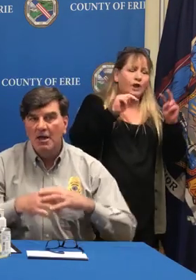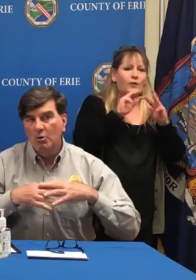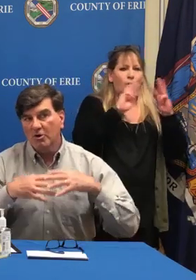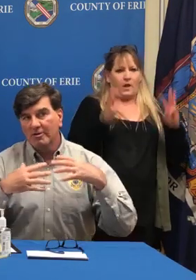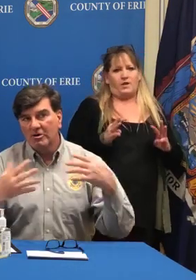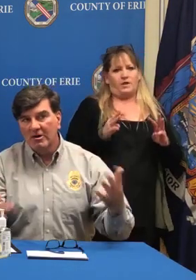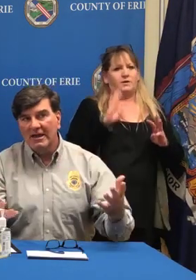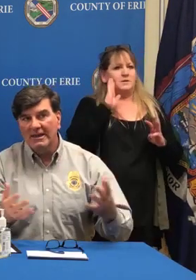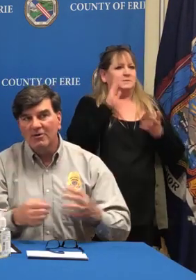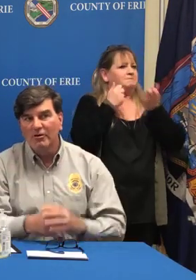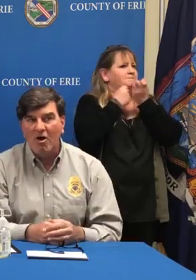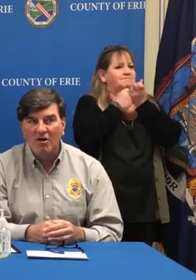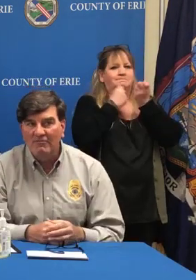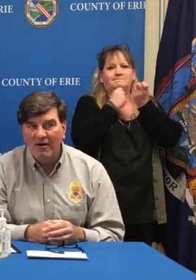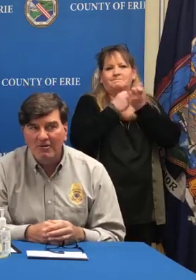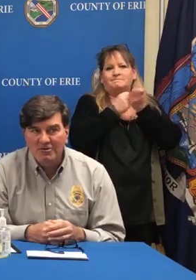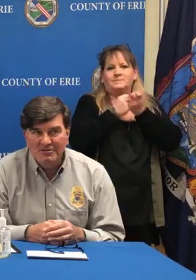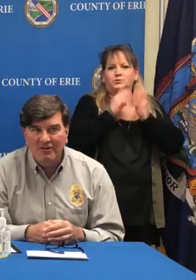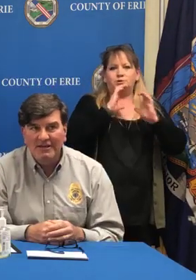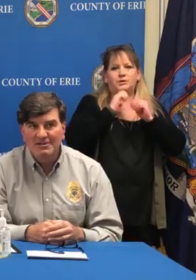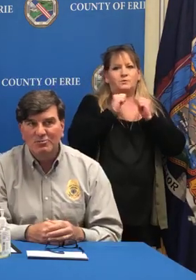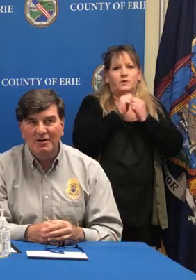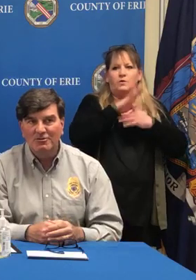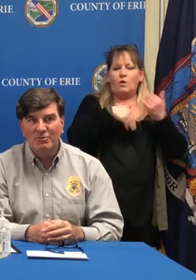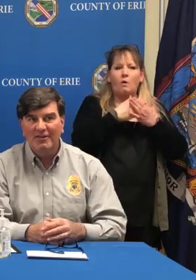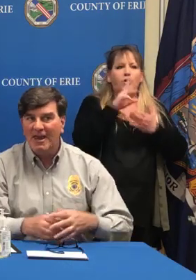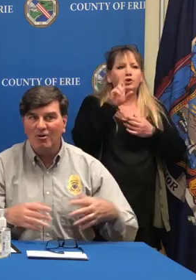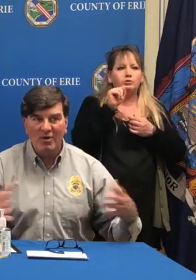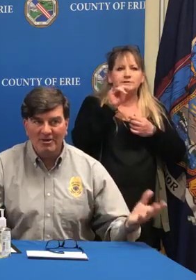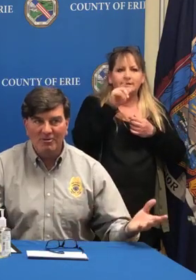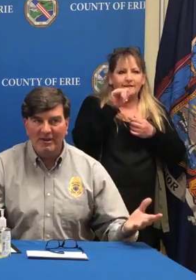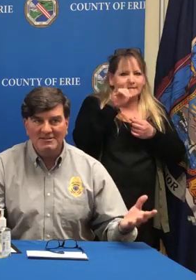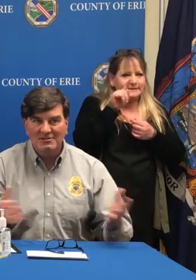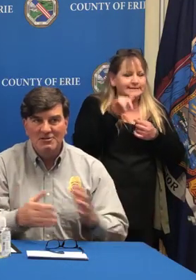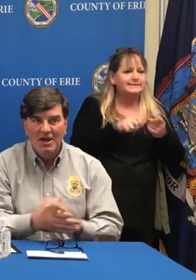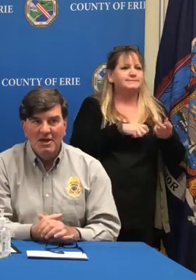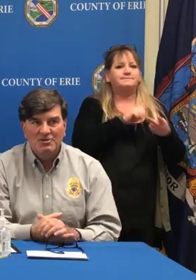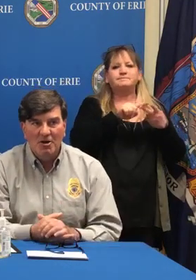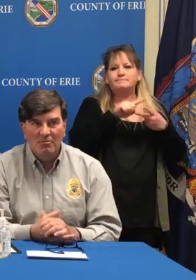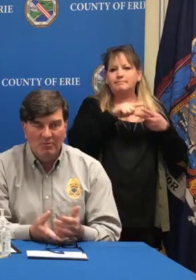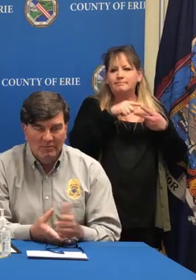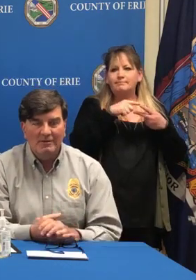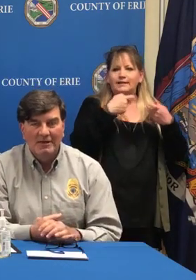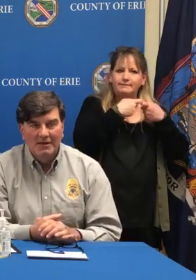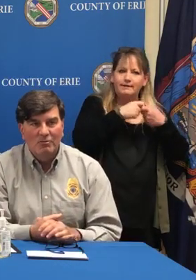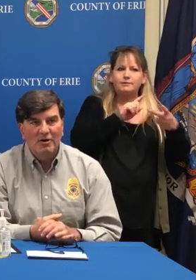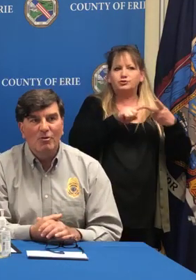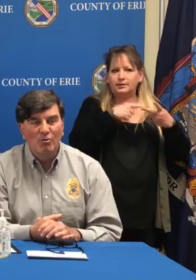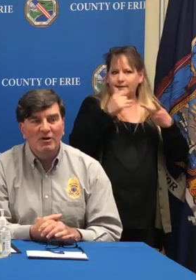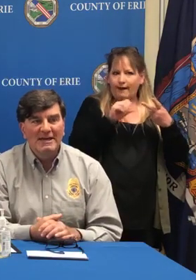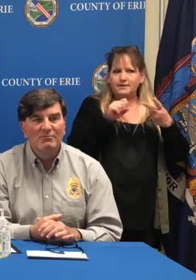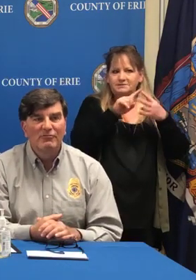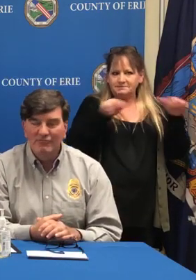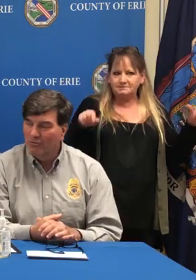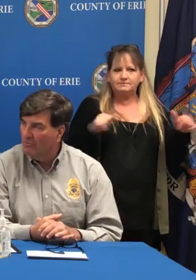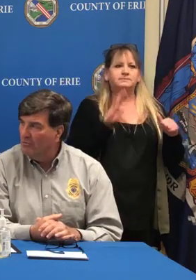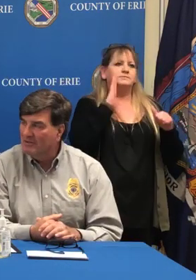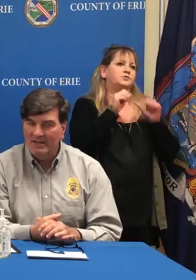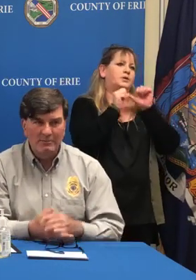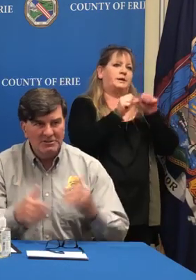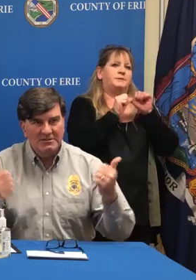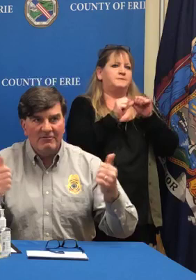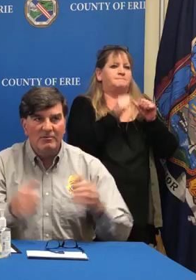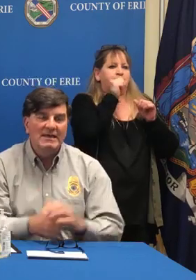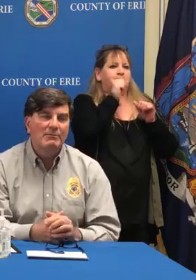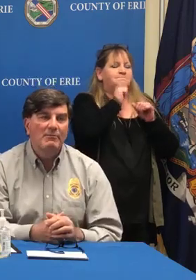back. We're communicating with all of our utilities. We are doing that on a regular basis. So we're gonna keep moving through this